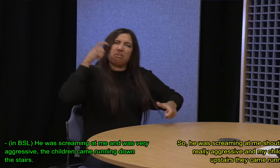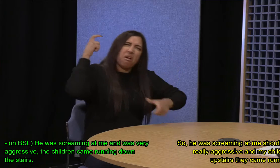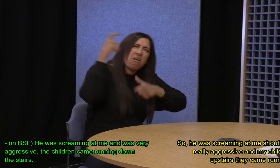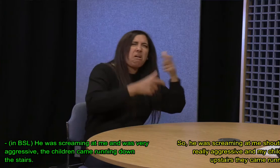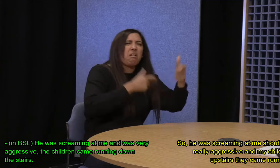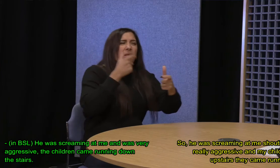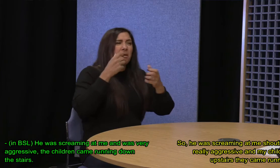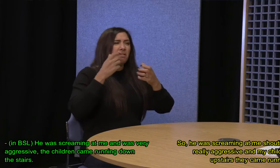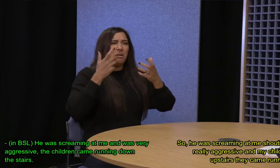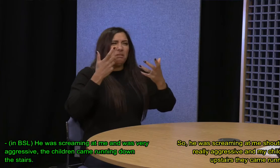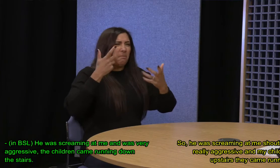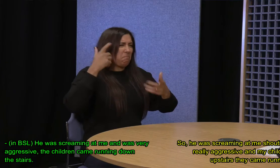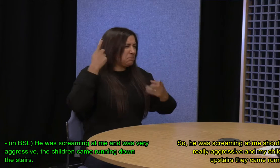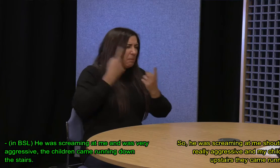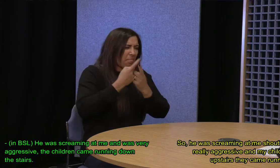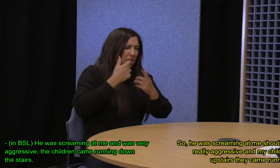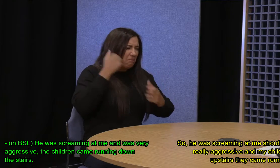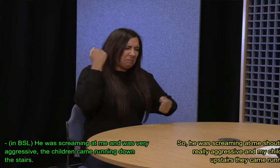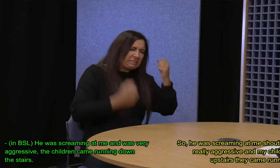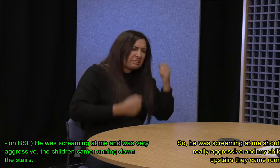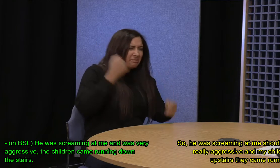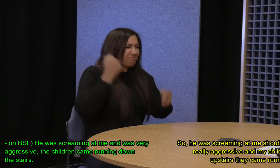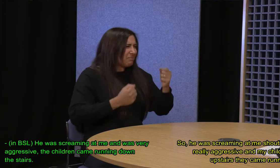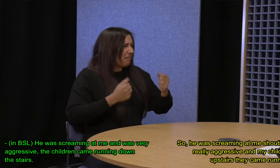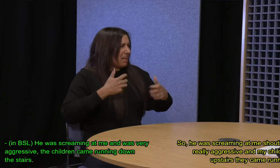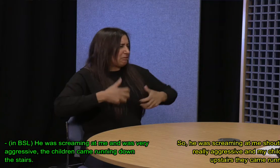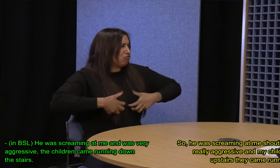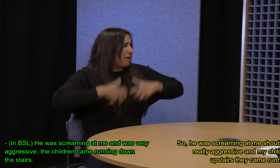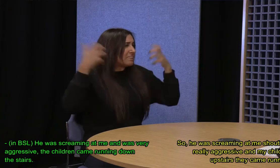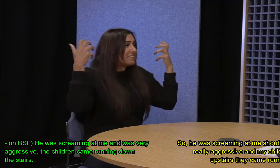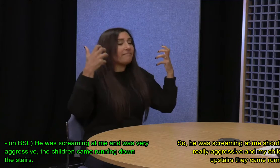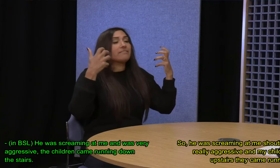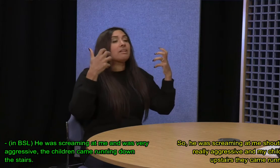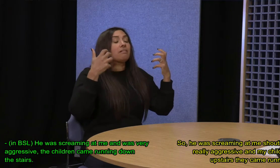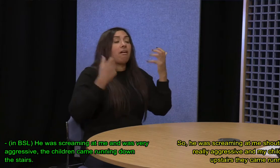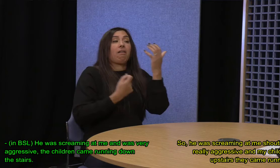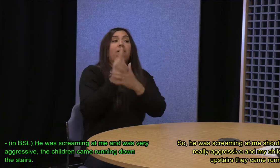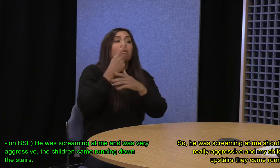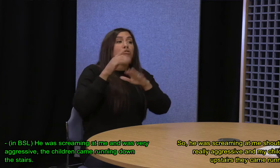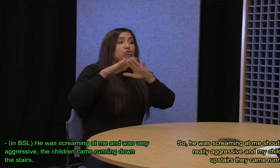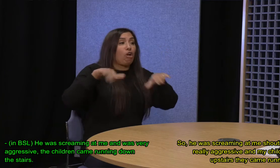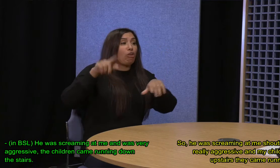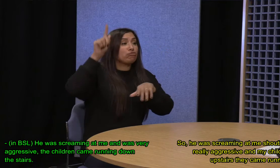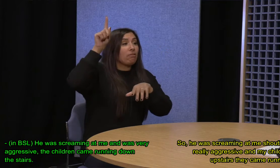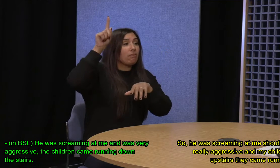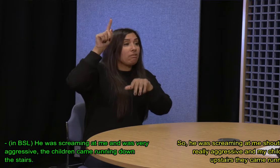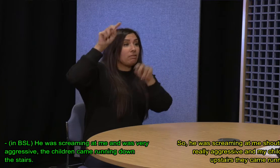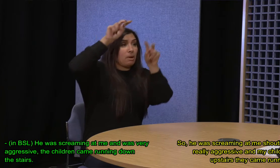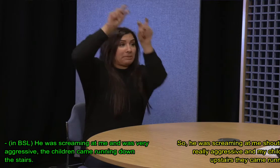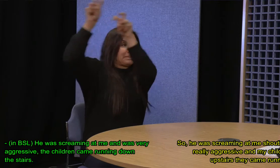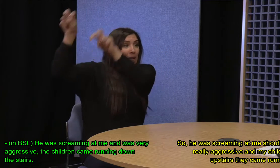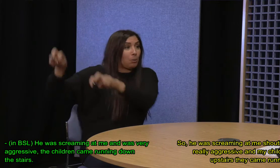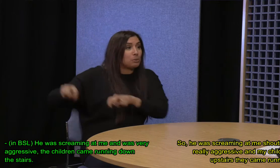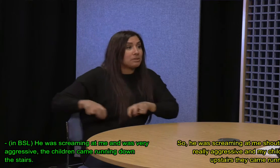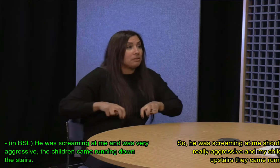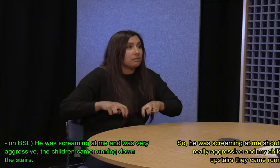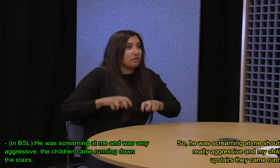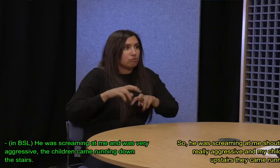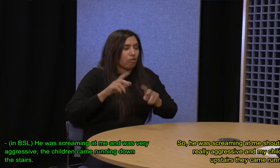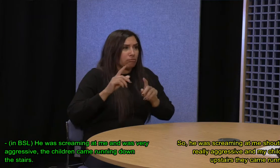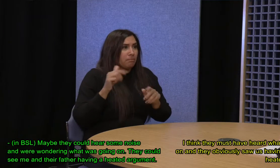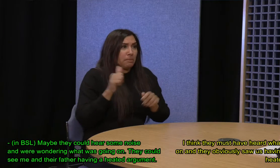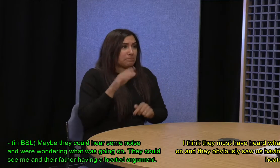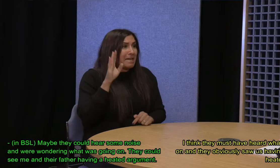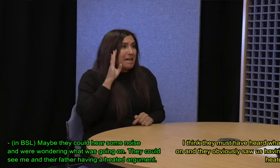So he was screaming at me, shouting, really, really aggressive. And my children were